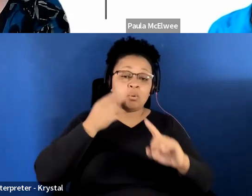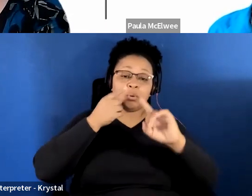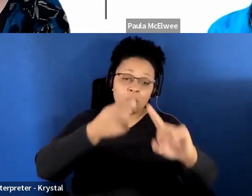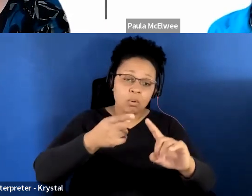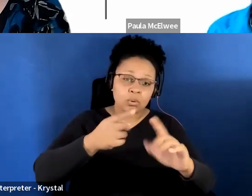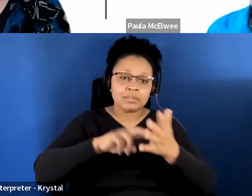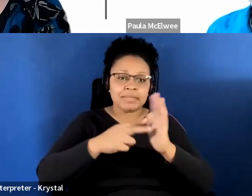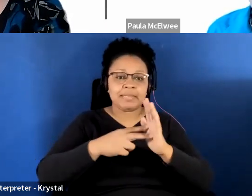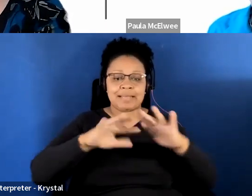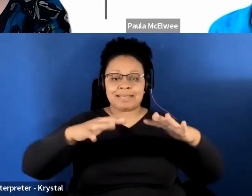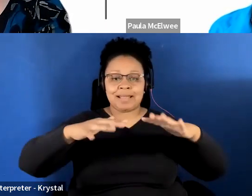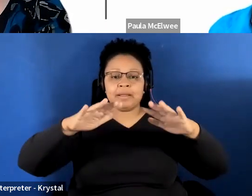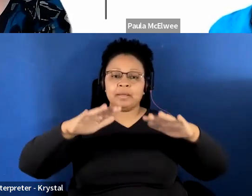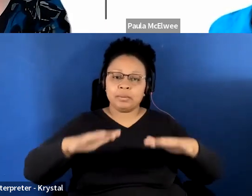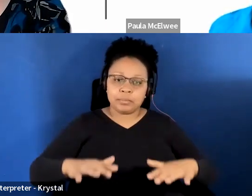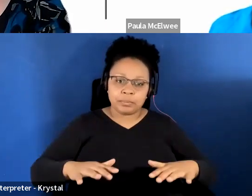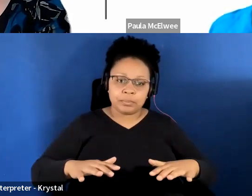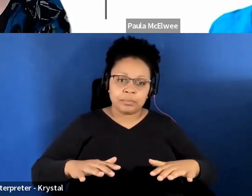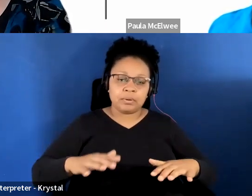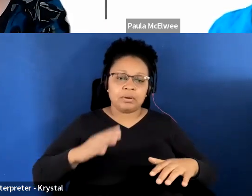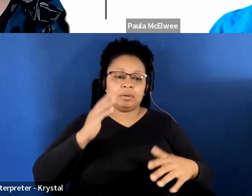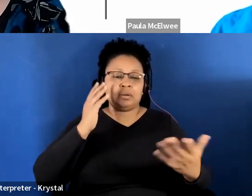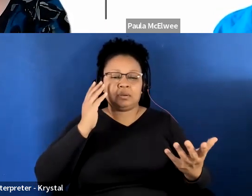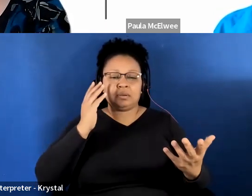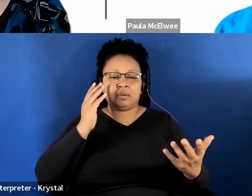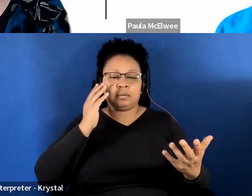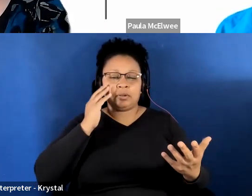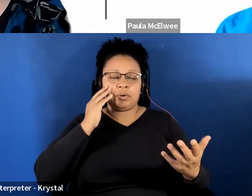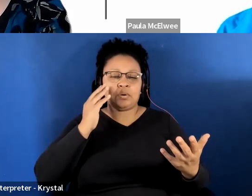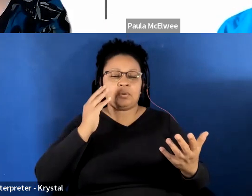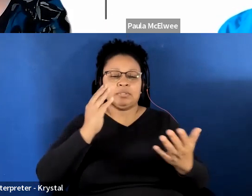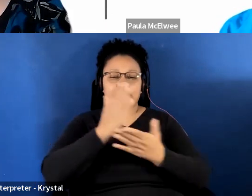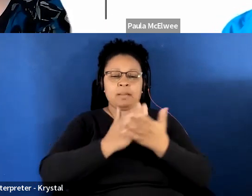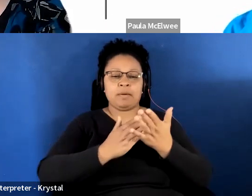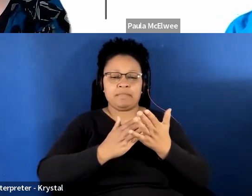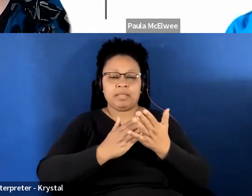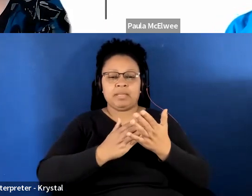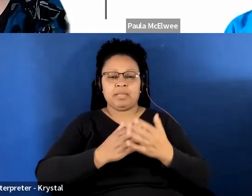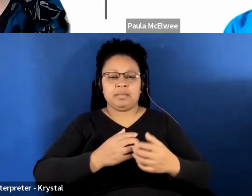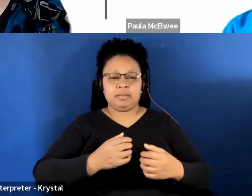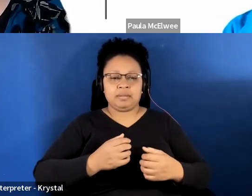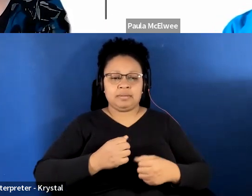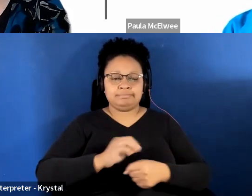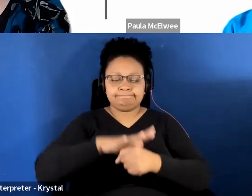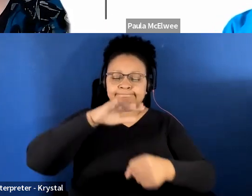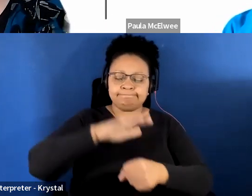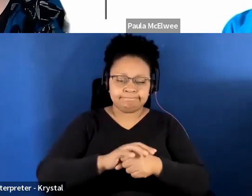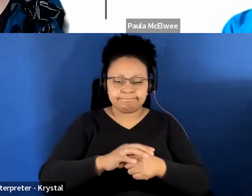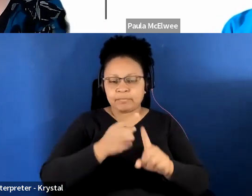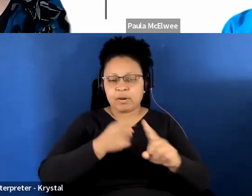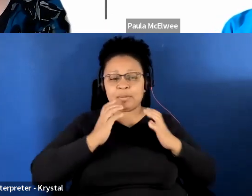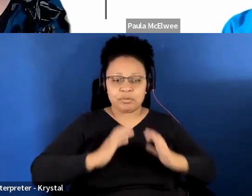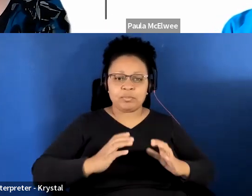the basis of some of the lashing out that we see from consumers. So anything you can